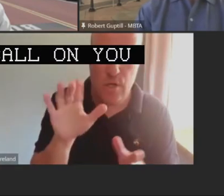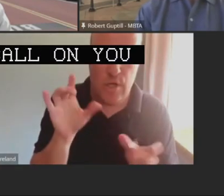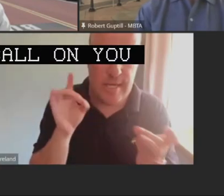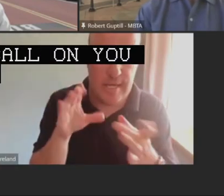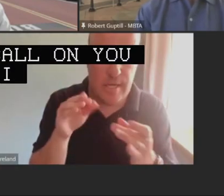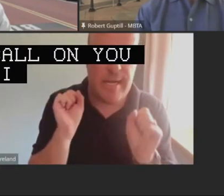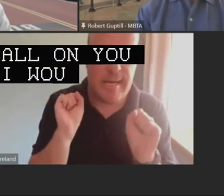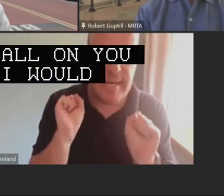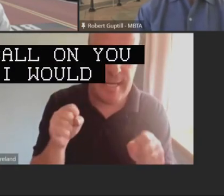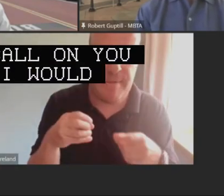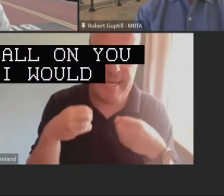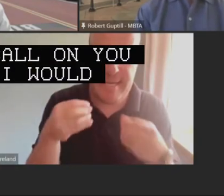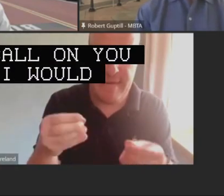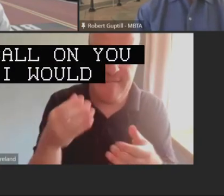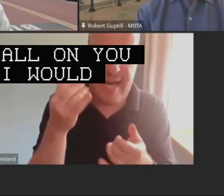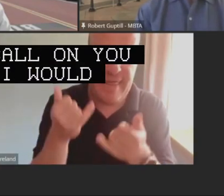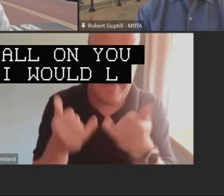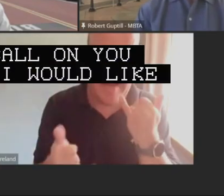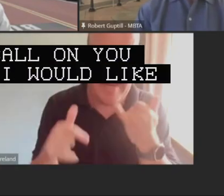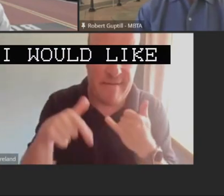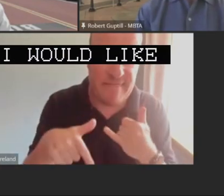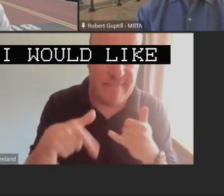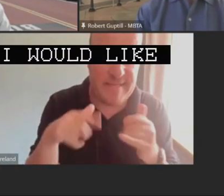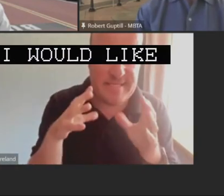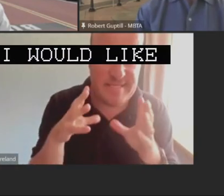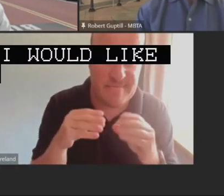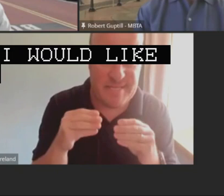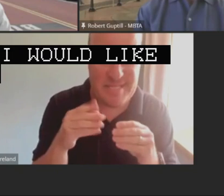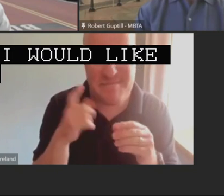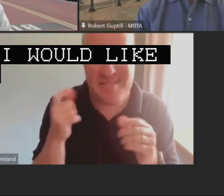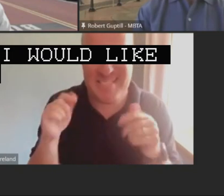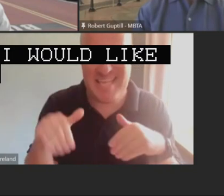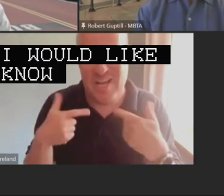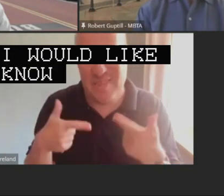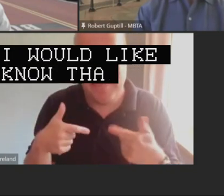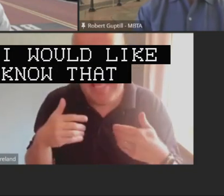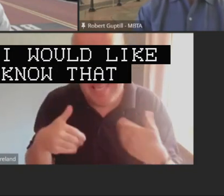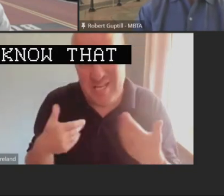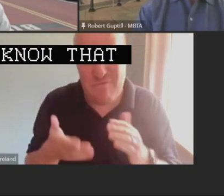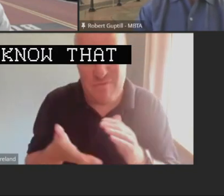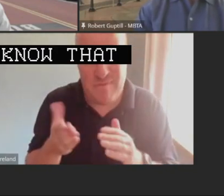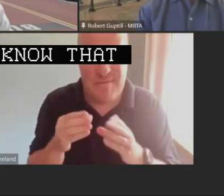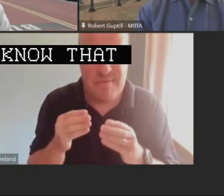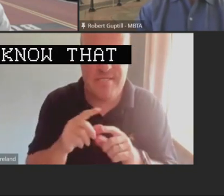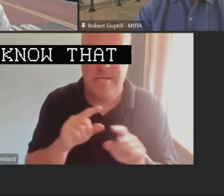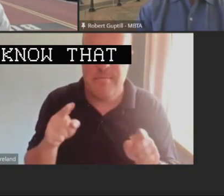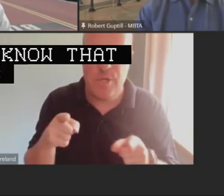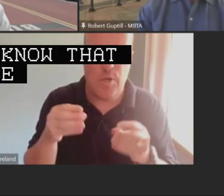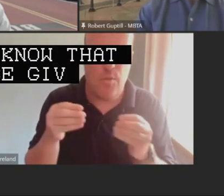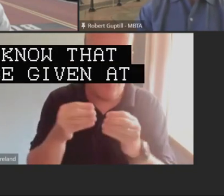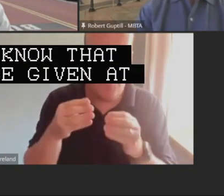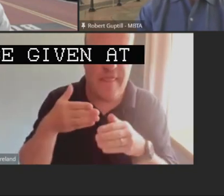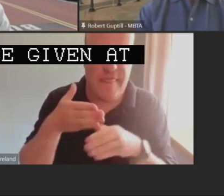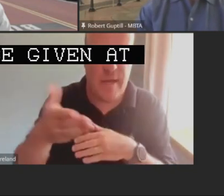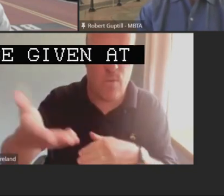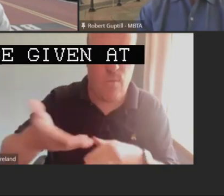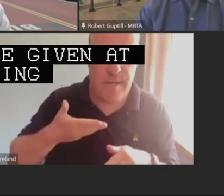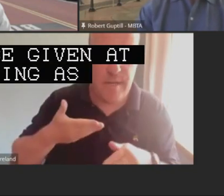members know that your feedback can actually be given at the end of the meeting as well, because